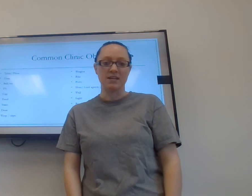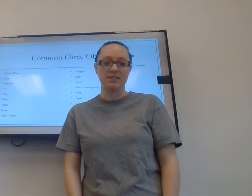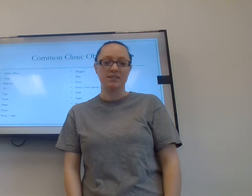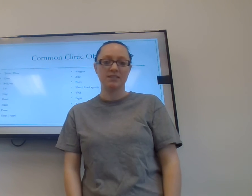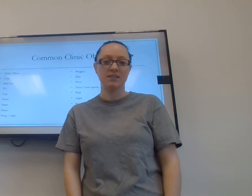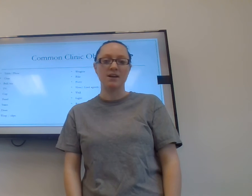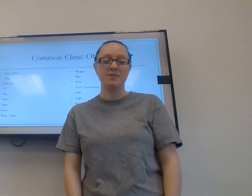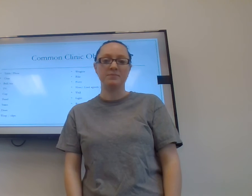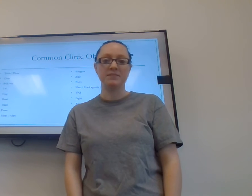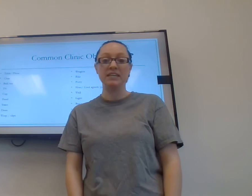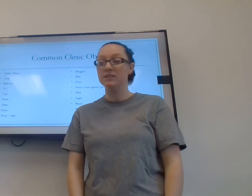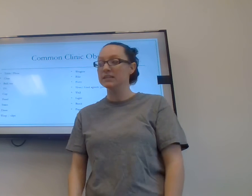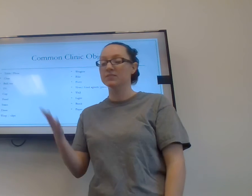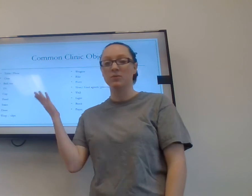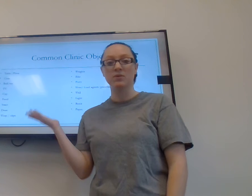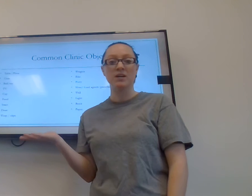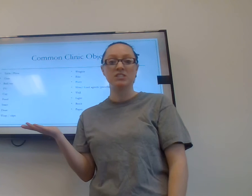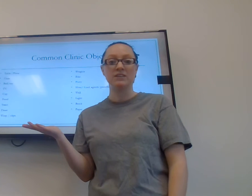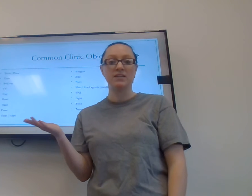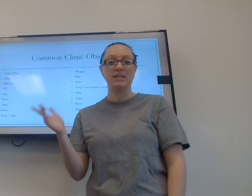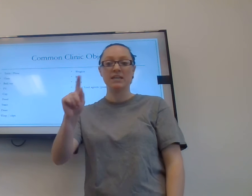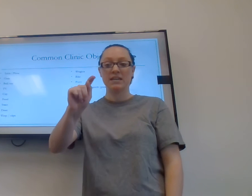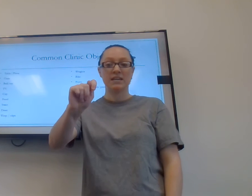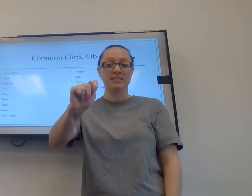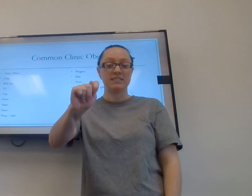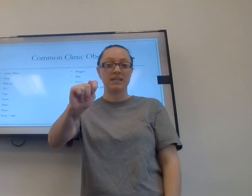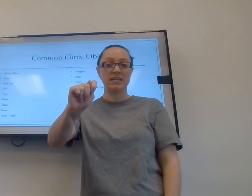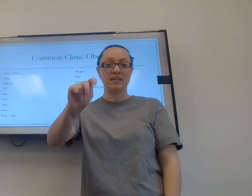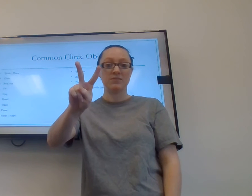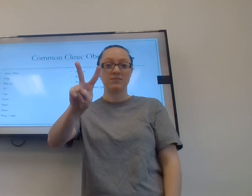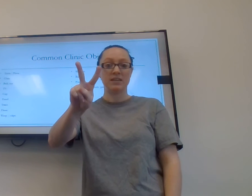sign. TV, if they want to watch TV, it's TV.